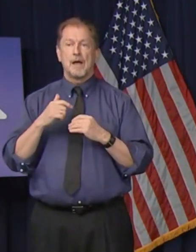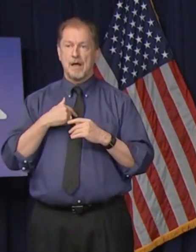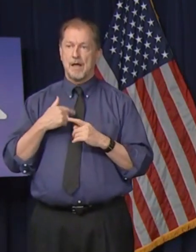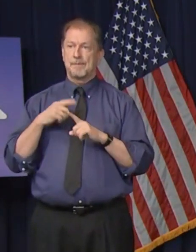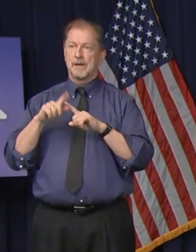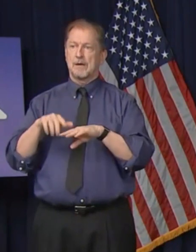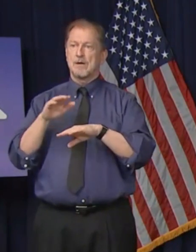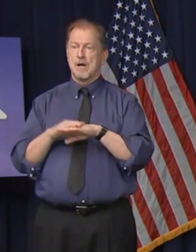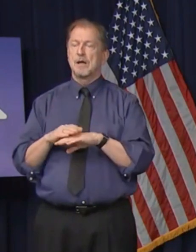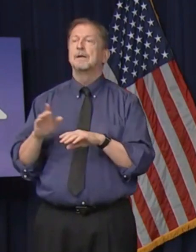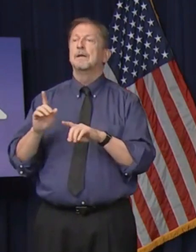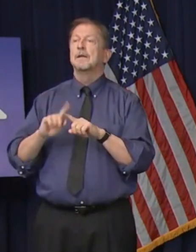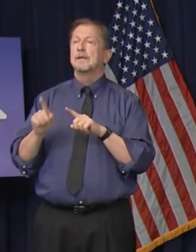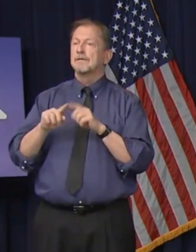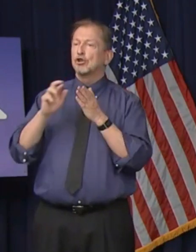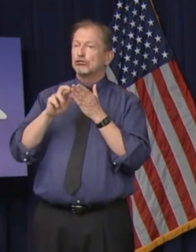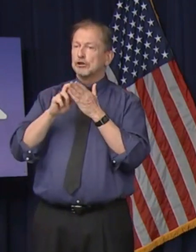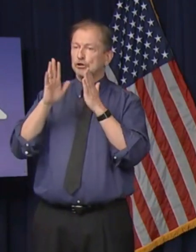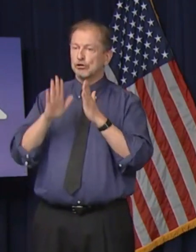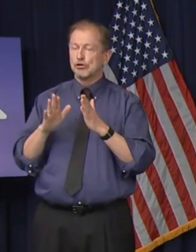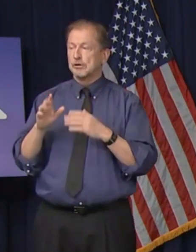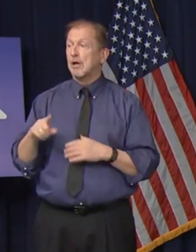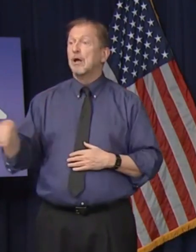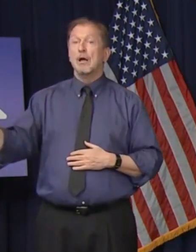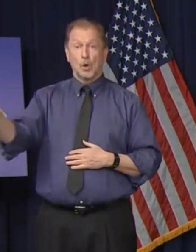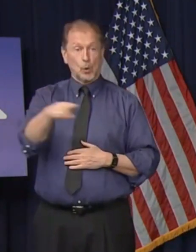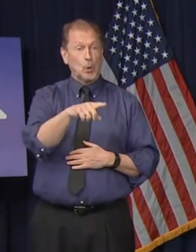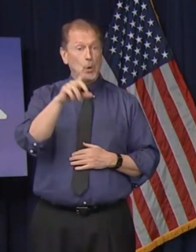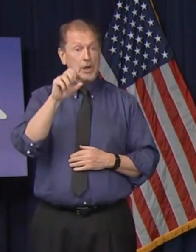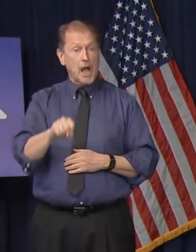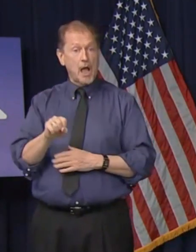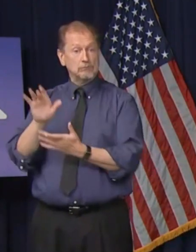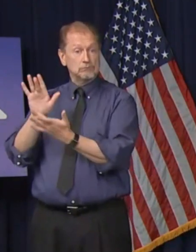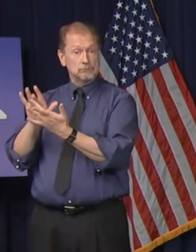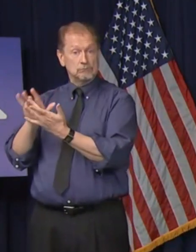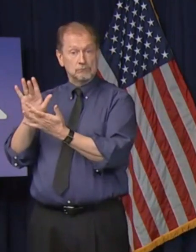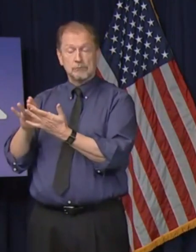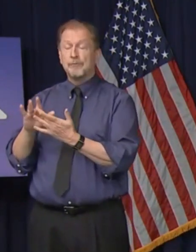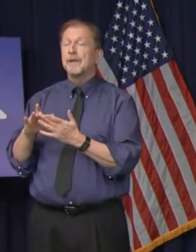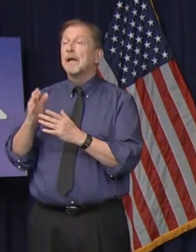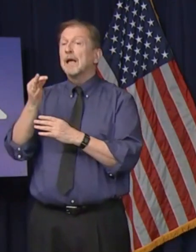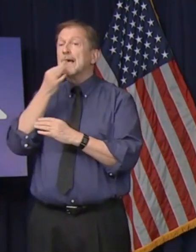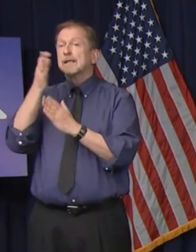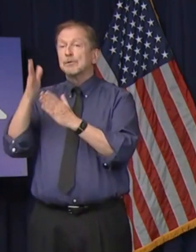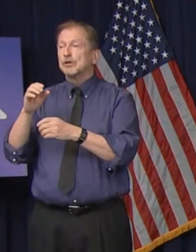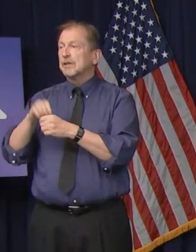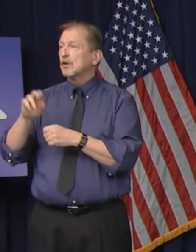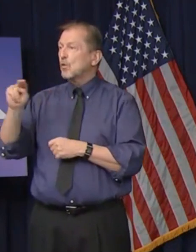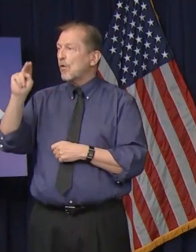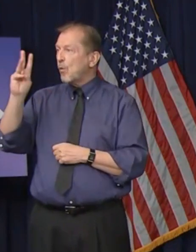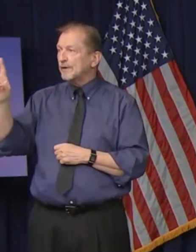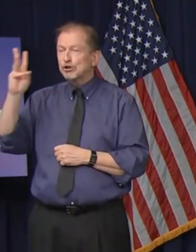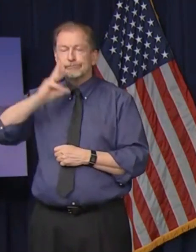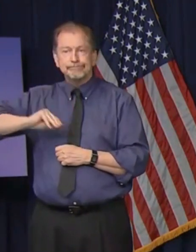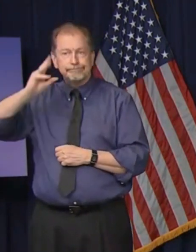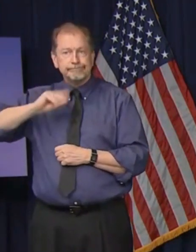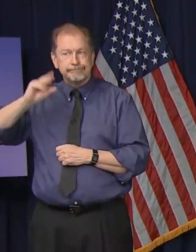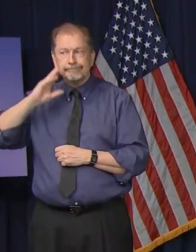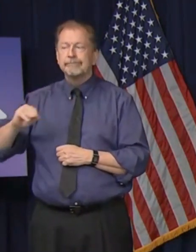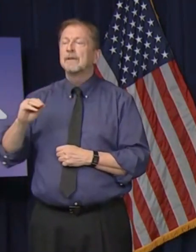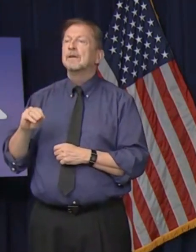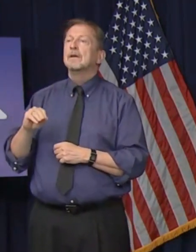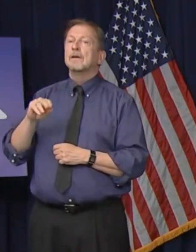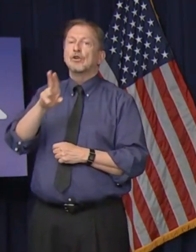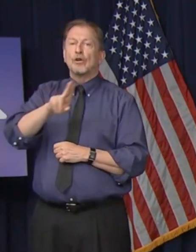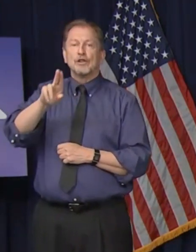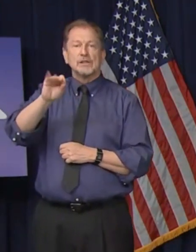a variety of experts. You can reach them yourselves. They're the experts at Northwestern. They're well known. The Northwestern, U of